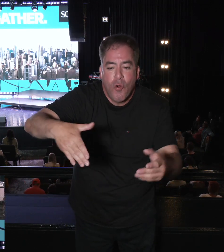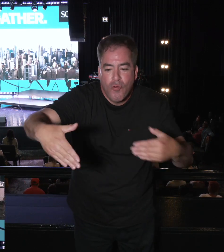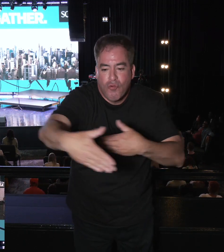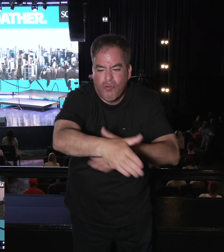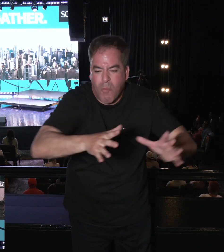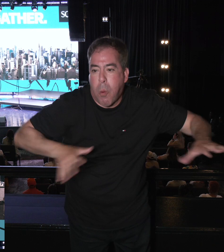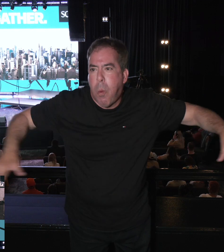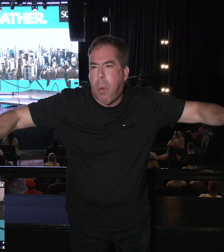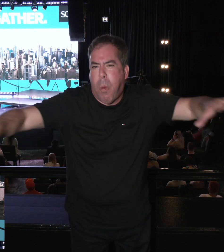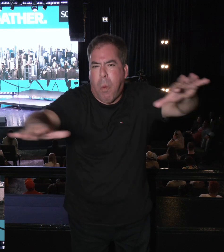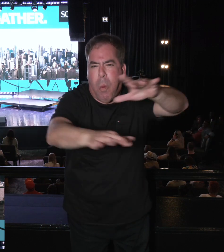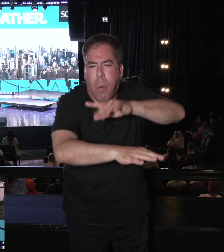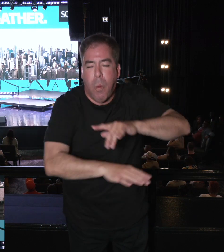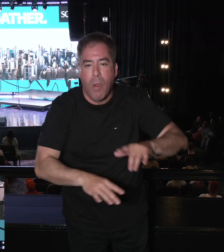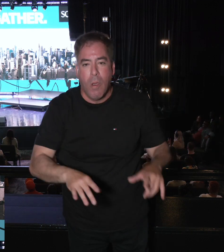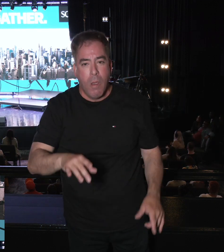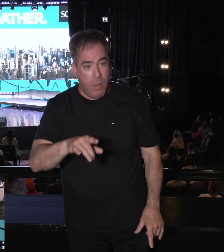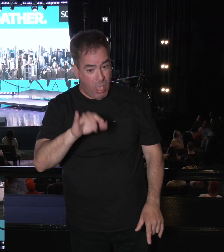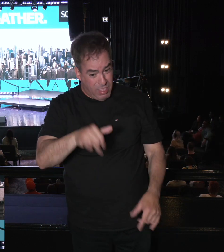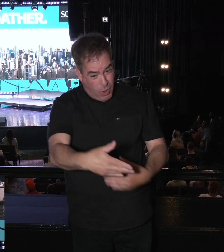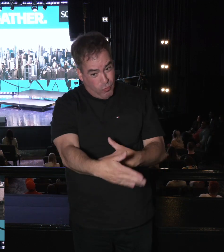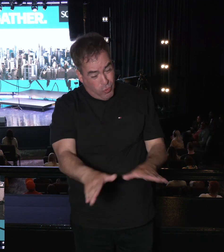room or they that gathered?